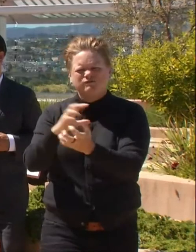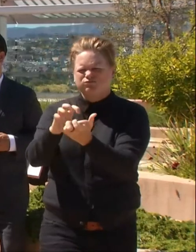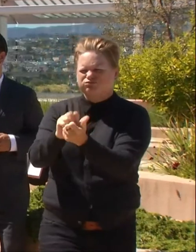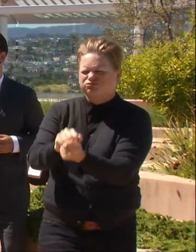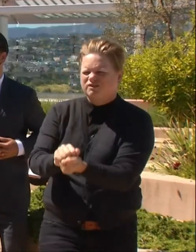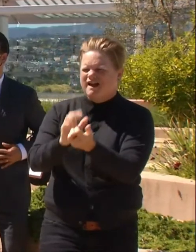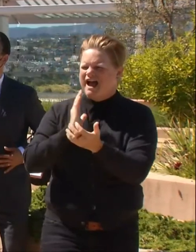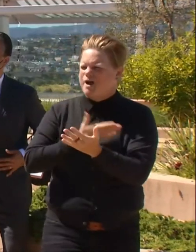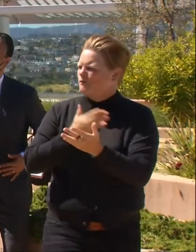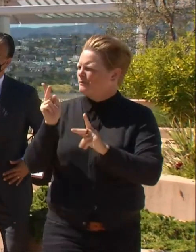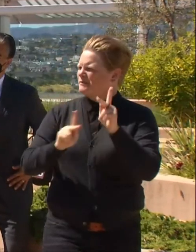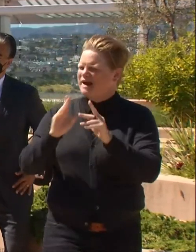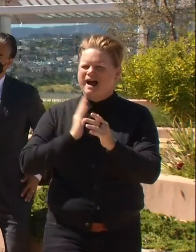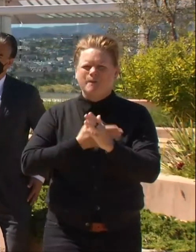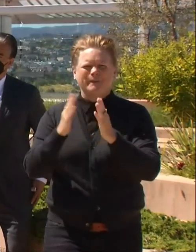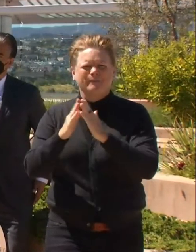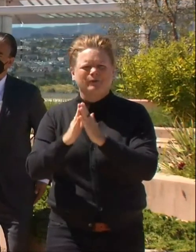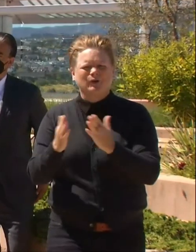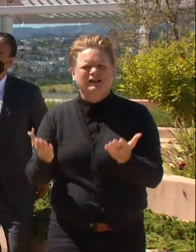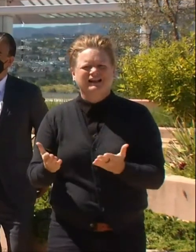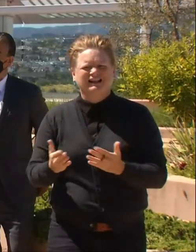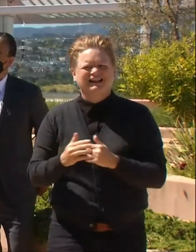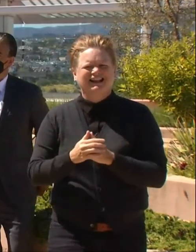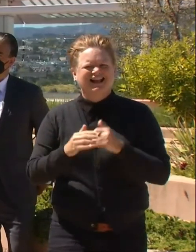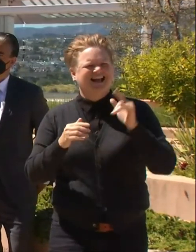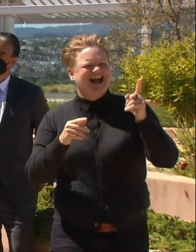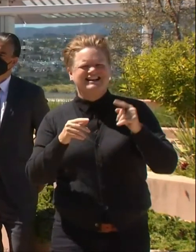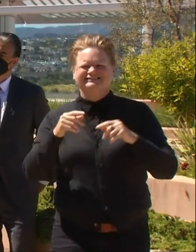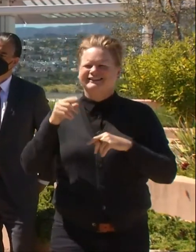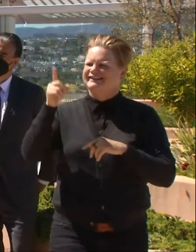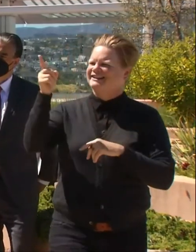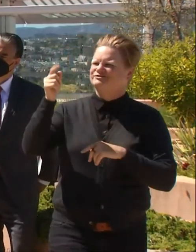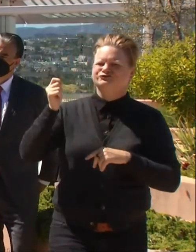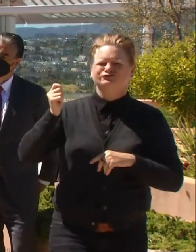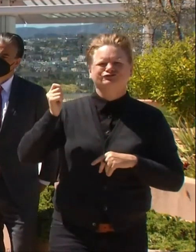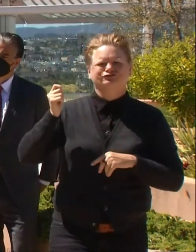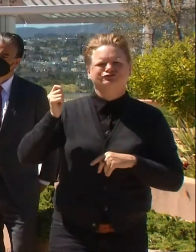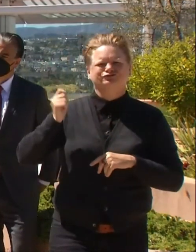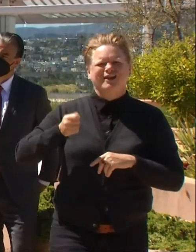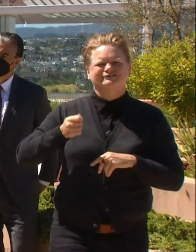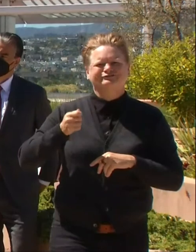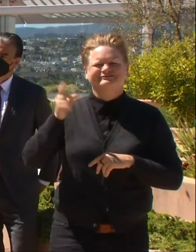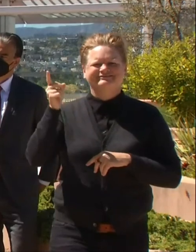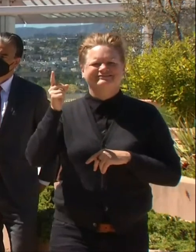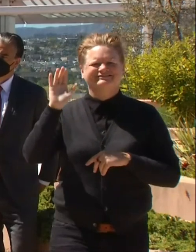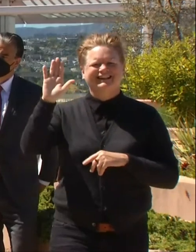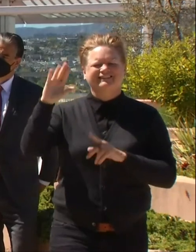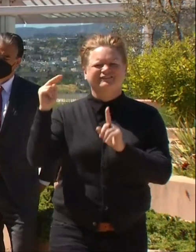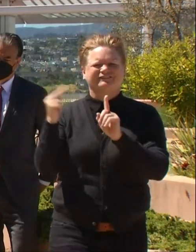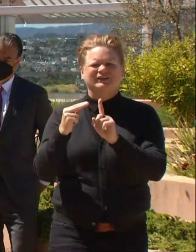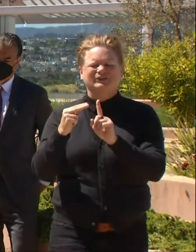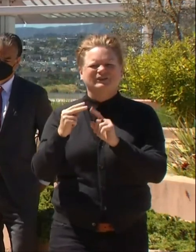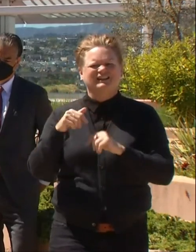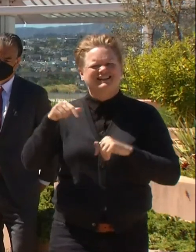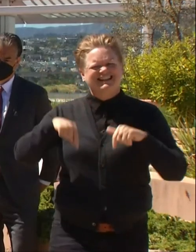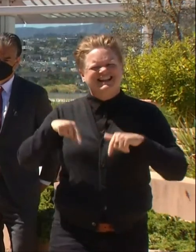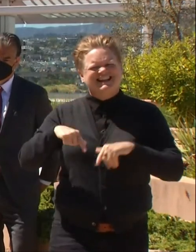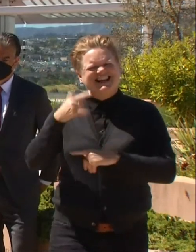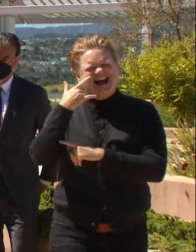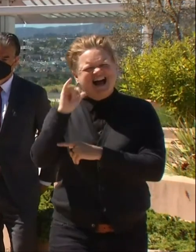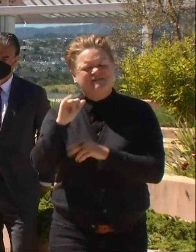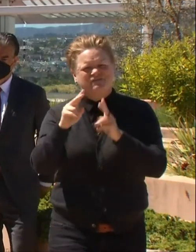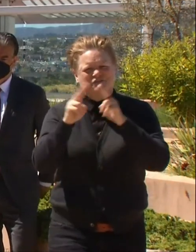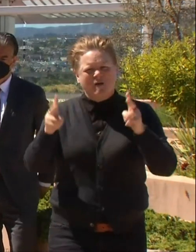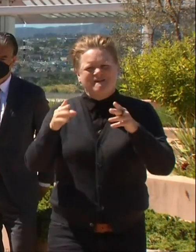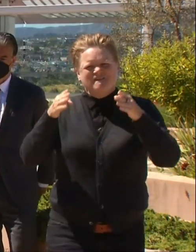in American history. Not just California history. This is a very focused agenda to work through this judge where the